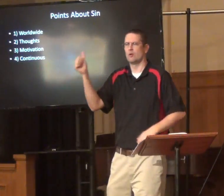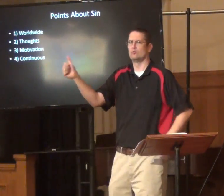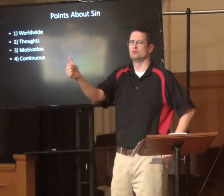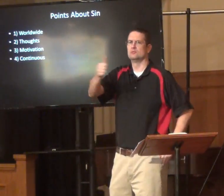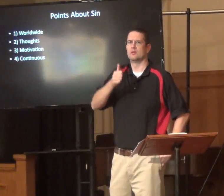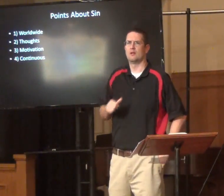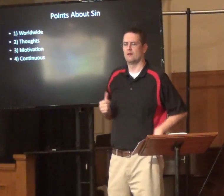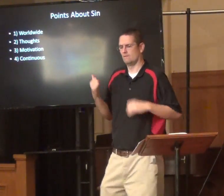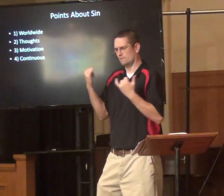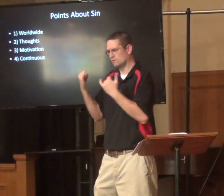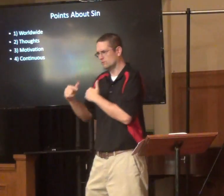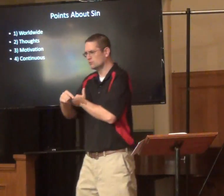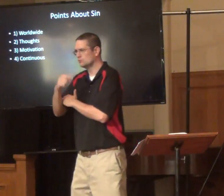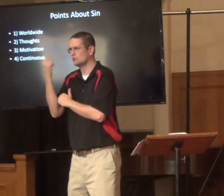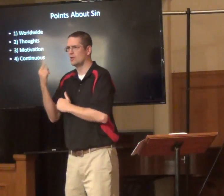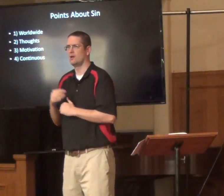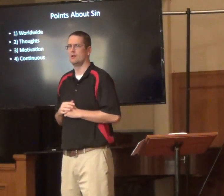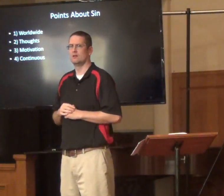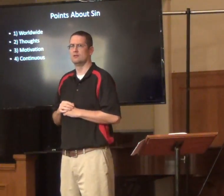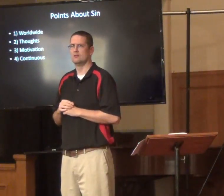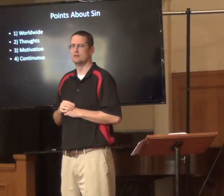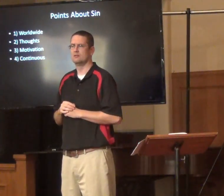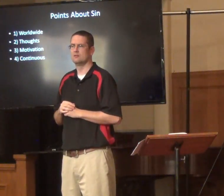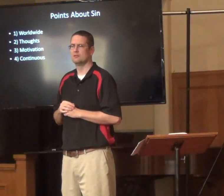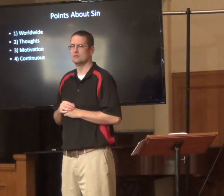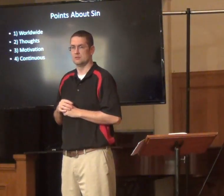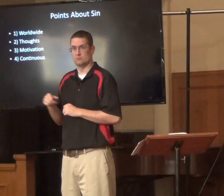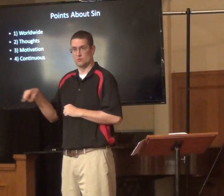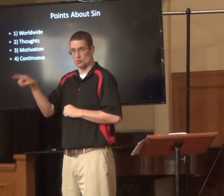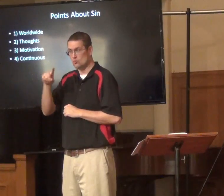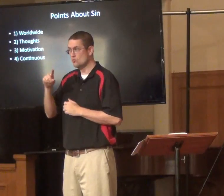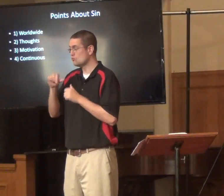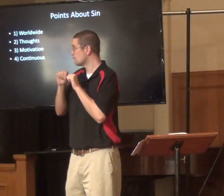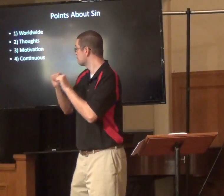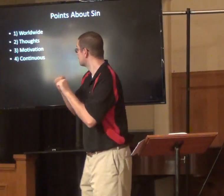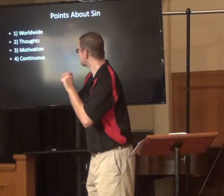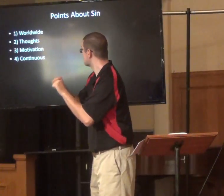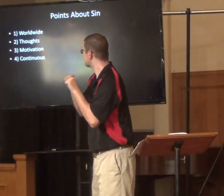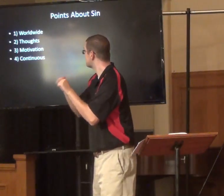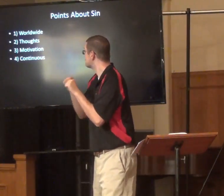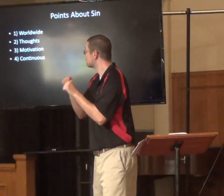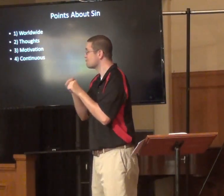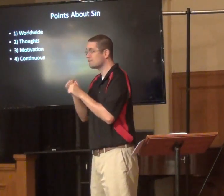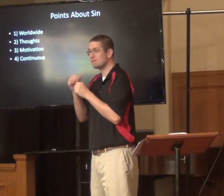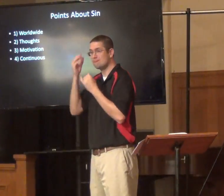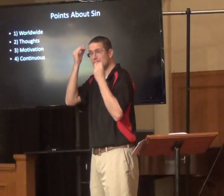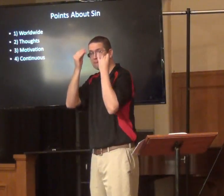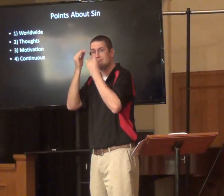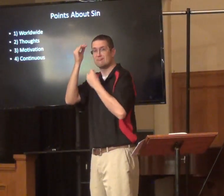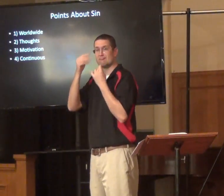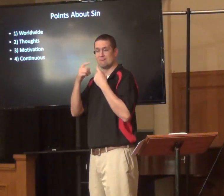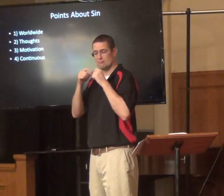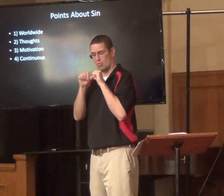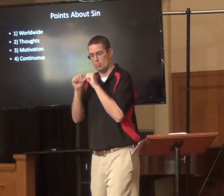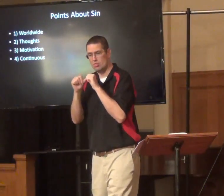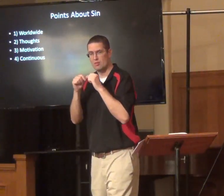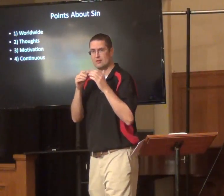continuity of the sin. So think about today. Do you continually